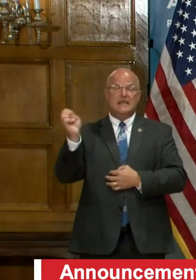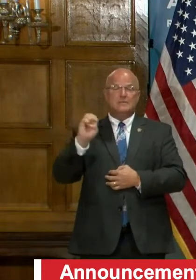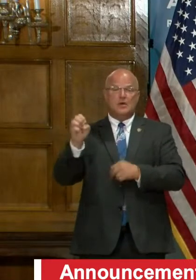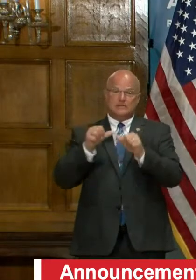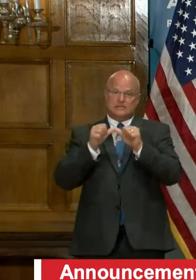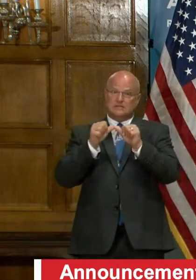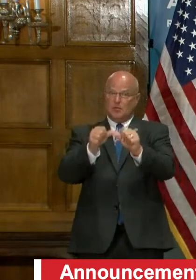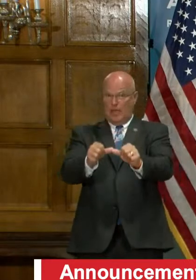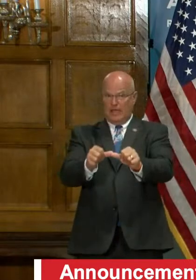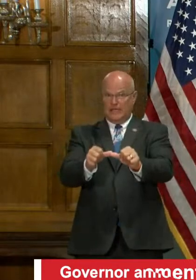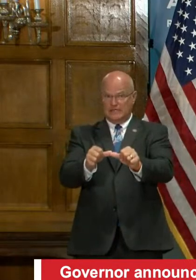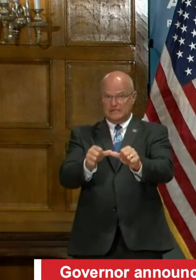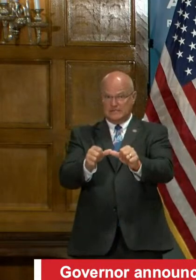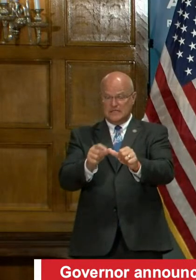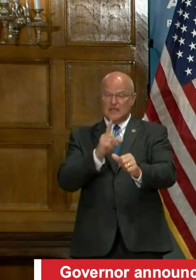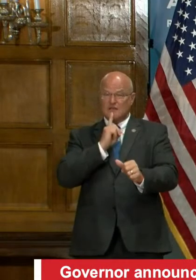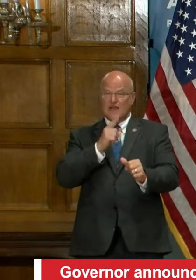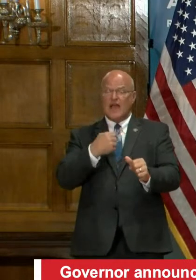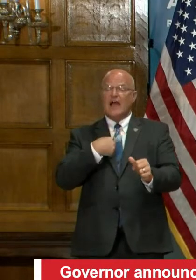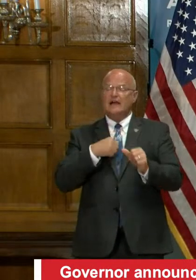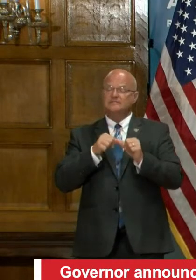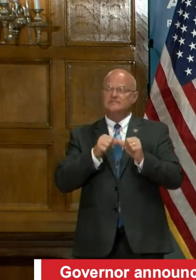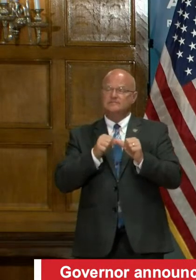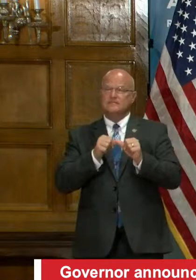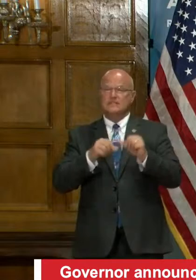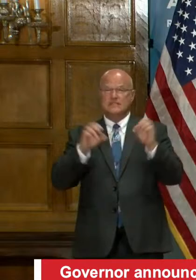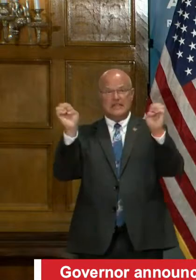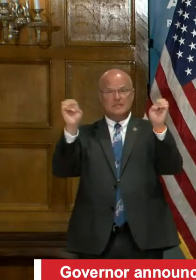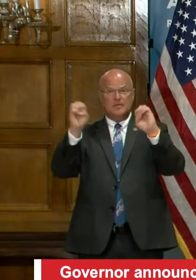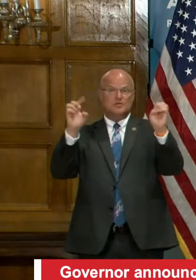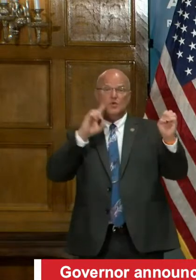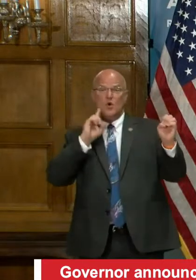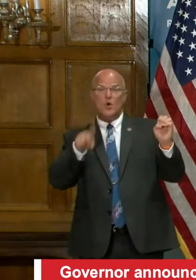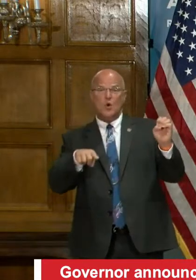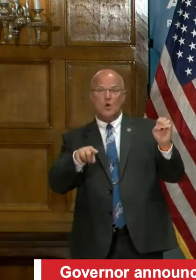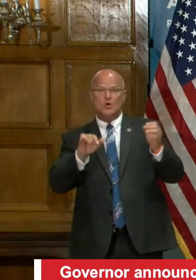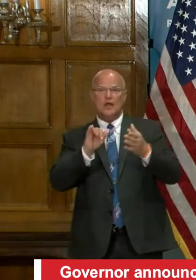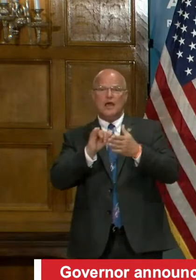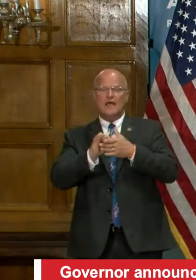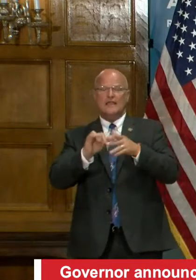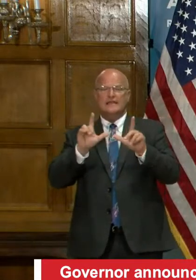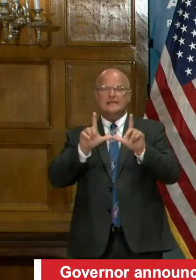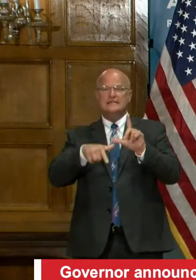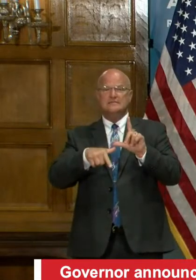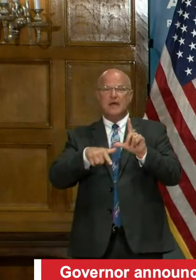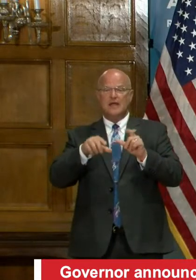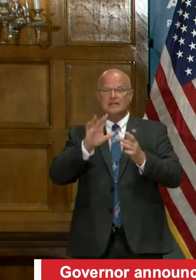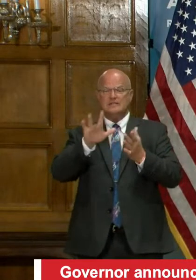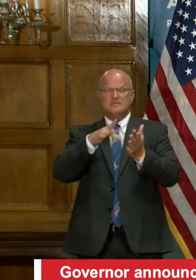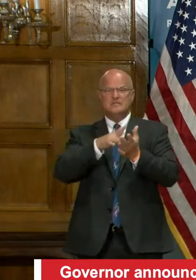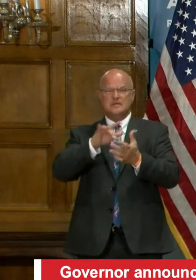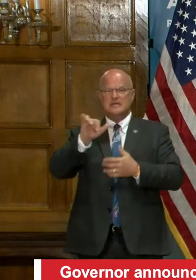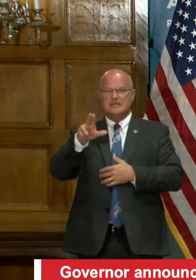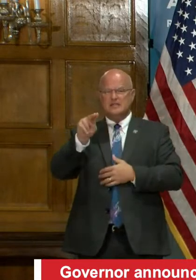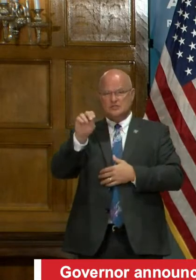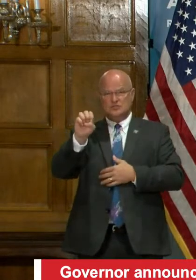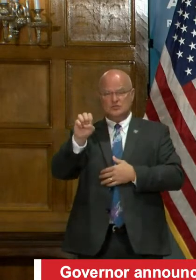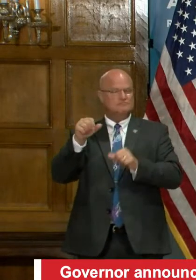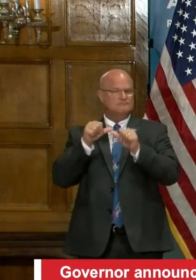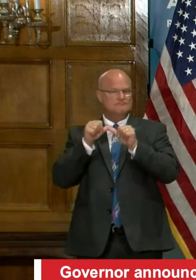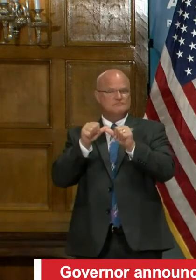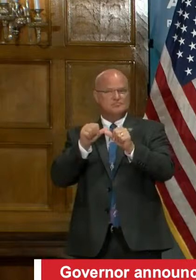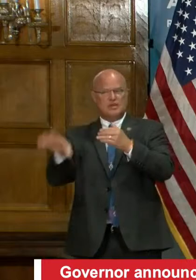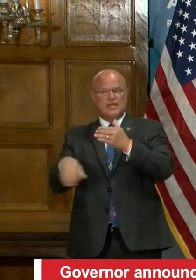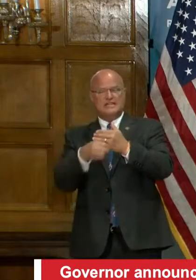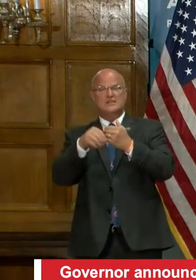emergency remains, and in fact, I am continuing the emergency order that does expire in mid-June. I'm continuing that